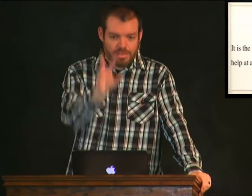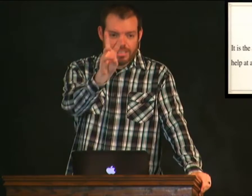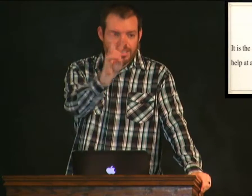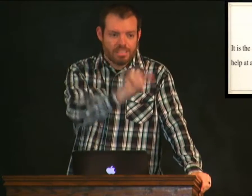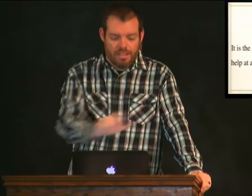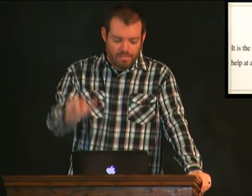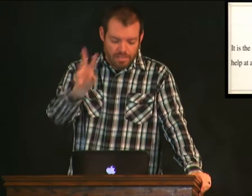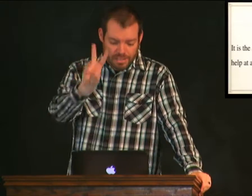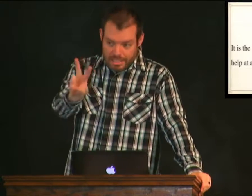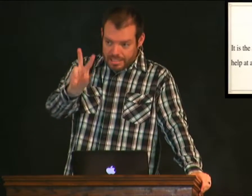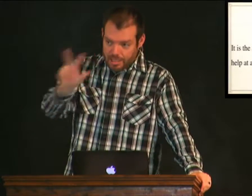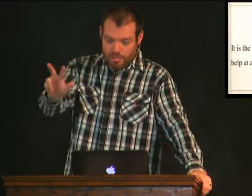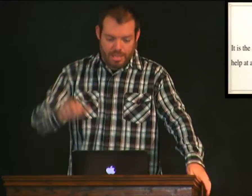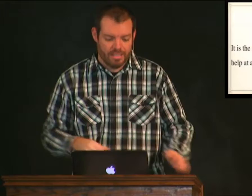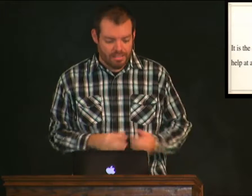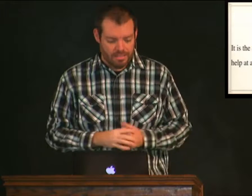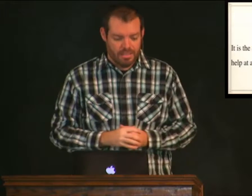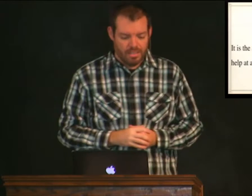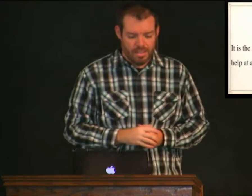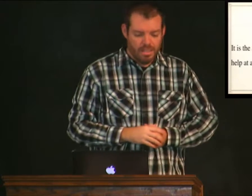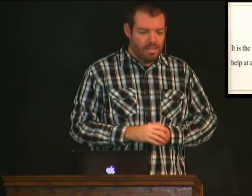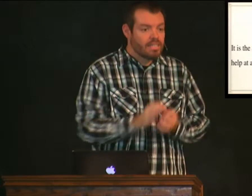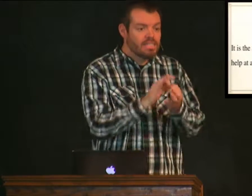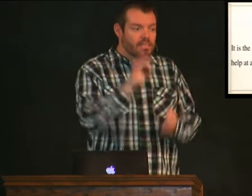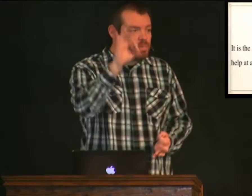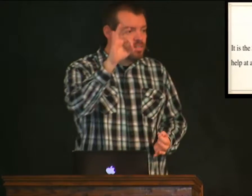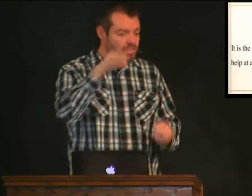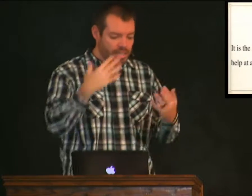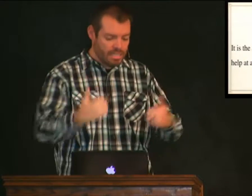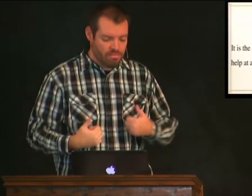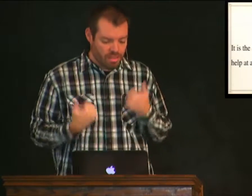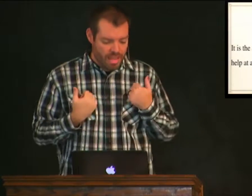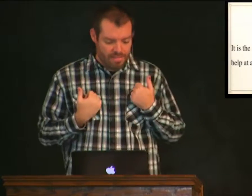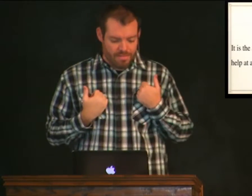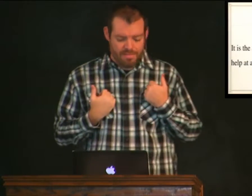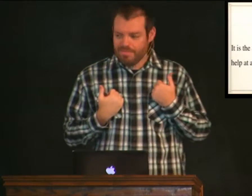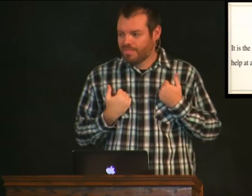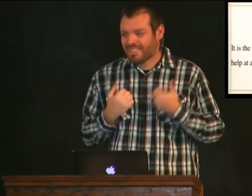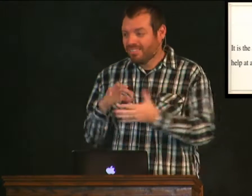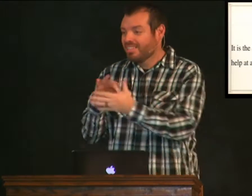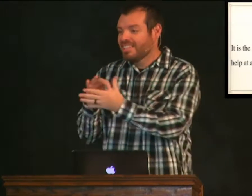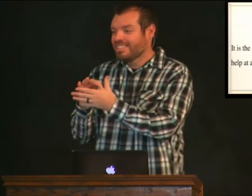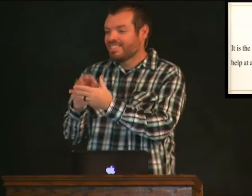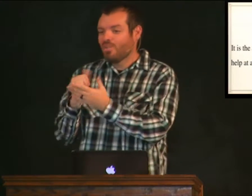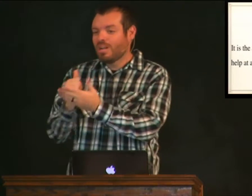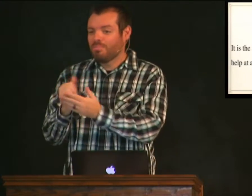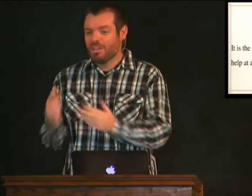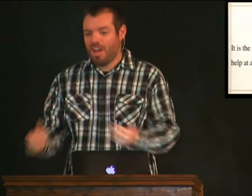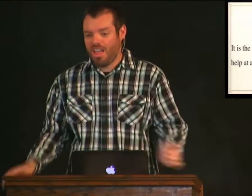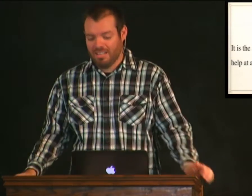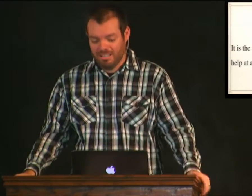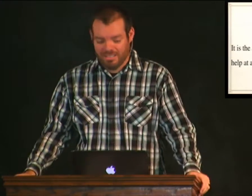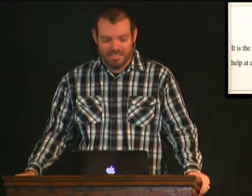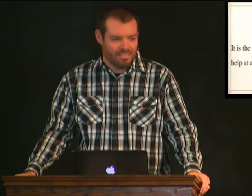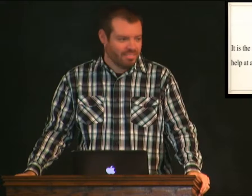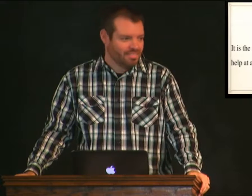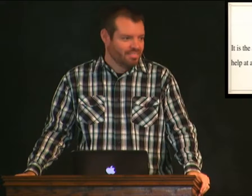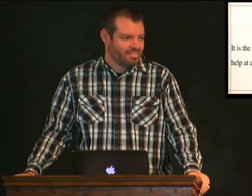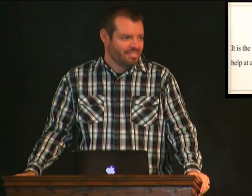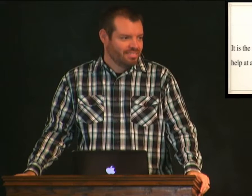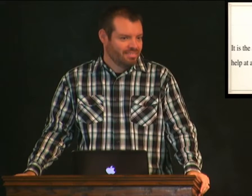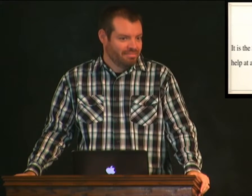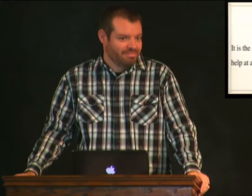John chapter 6, verse 63. It's the Spirit that gives my flesh is no help at all.